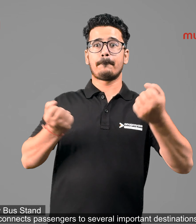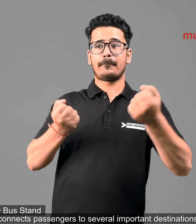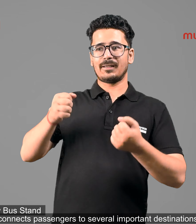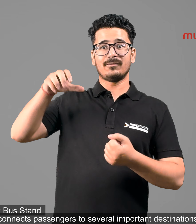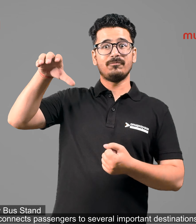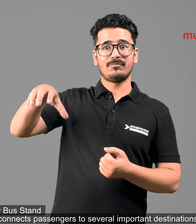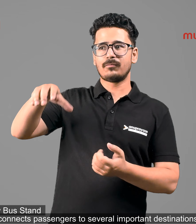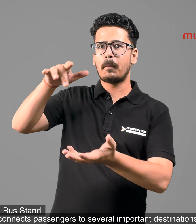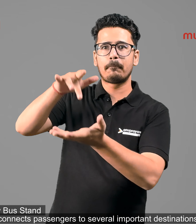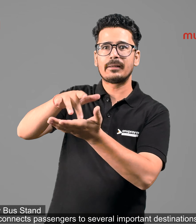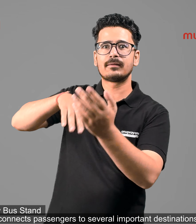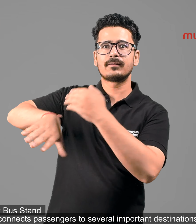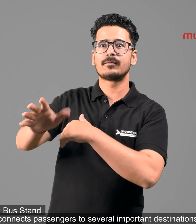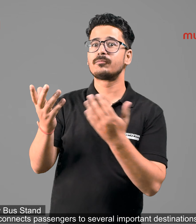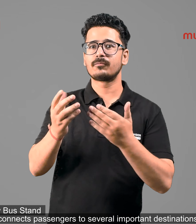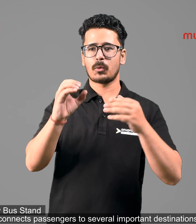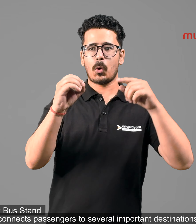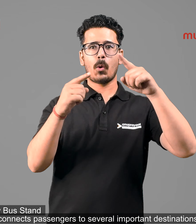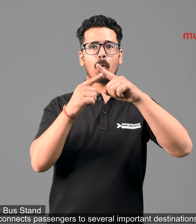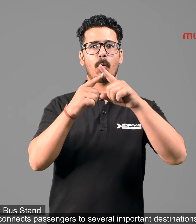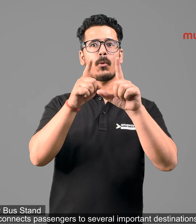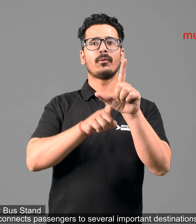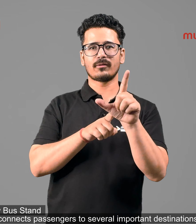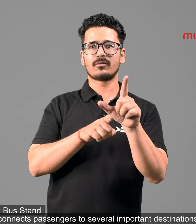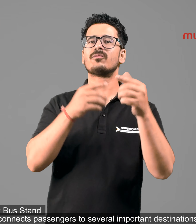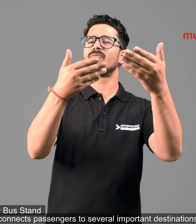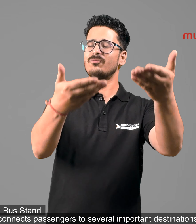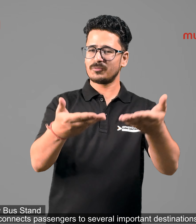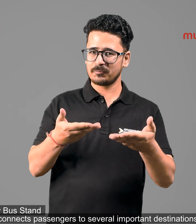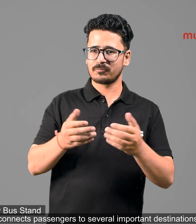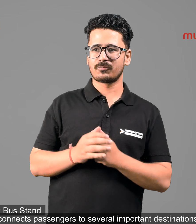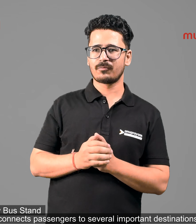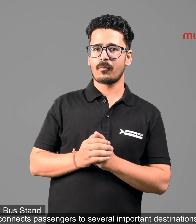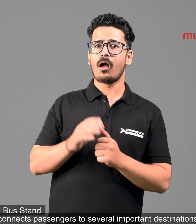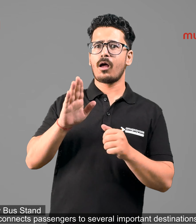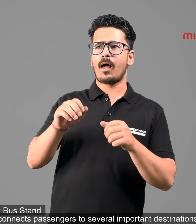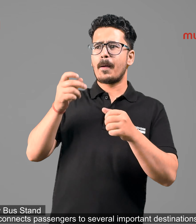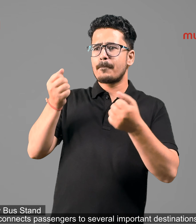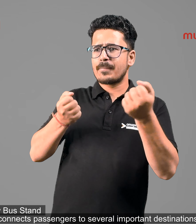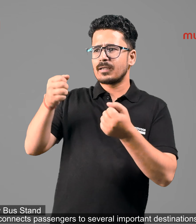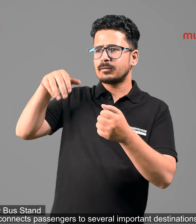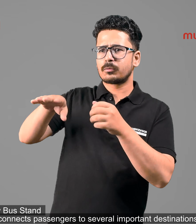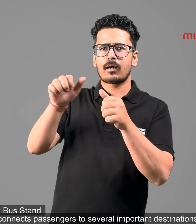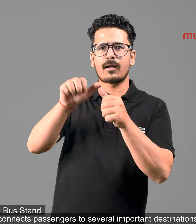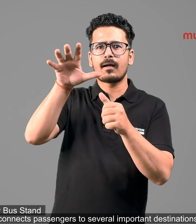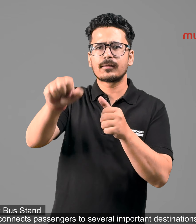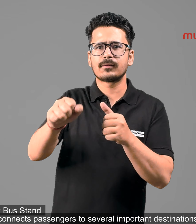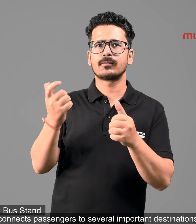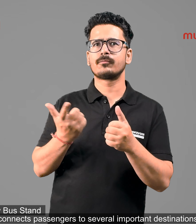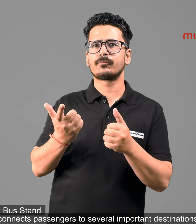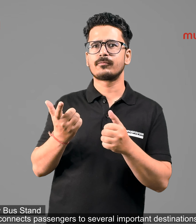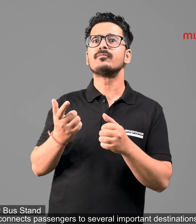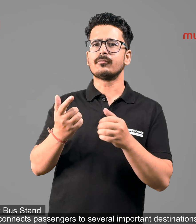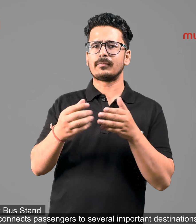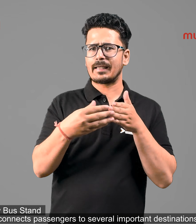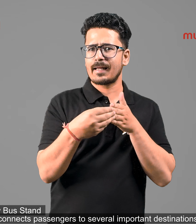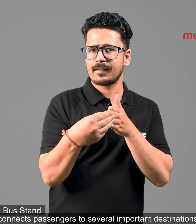Welcome to Ooty Bus Stand. Ooty Bus Stand connects passengers to several important destinations,